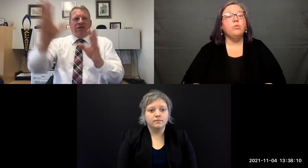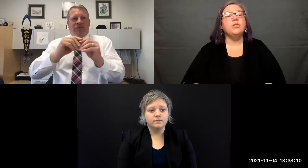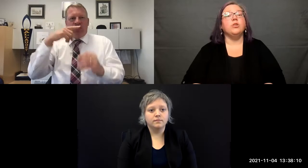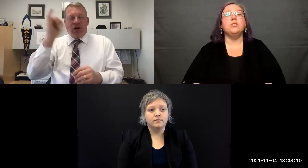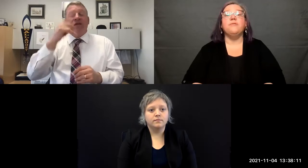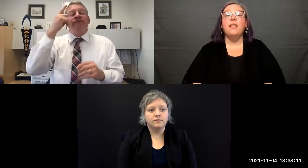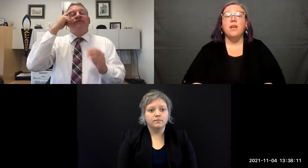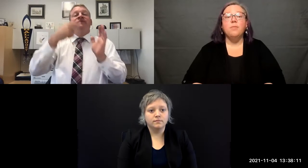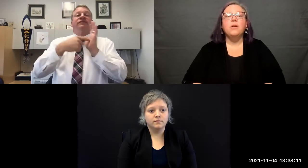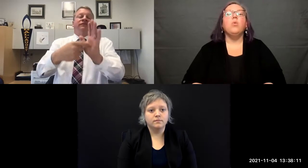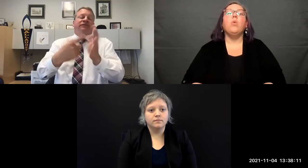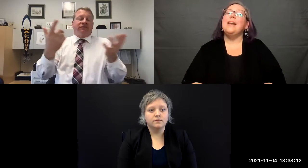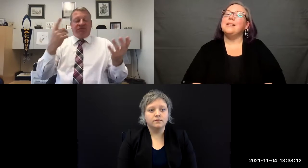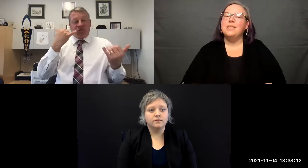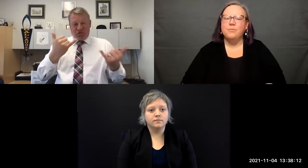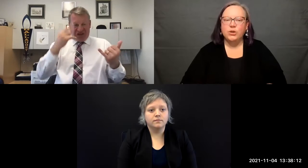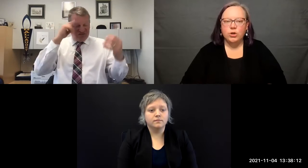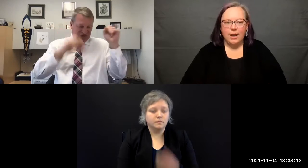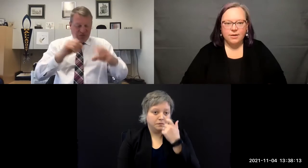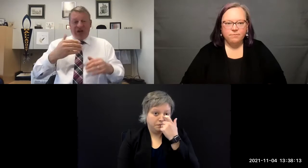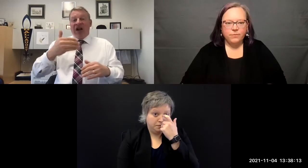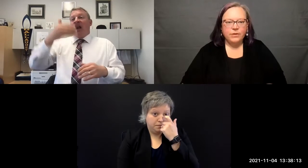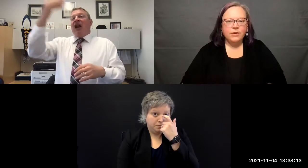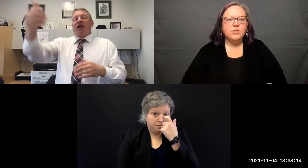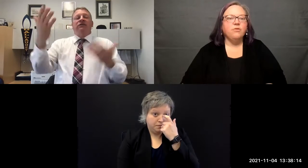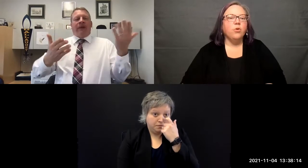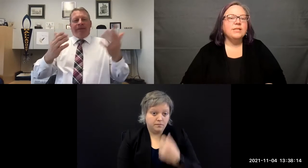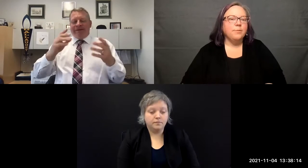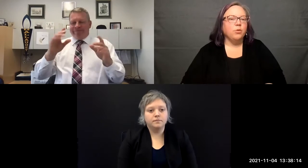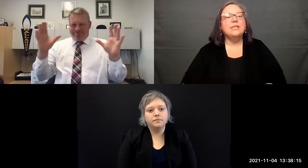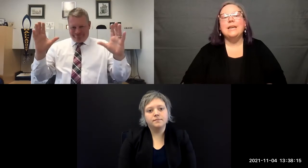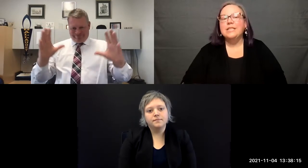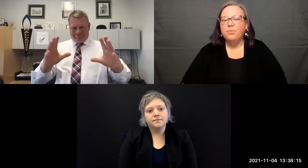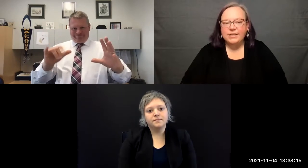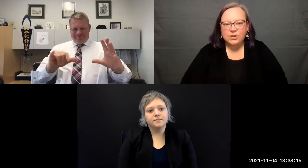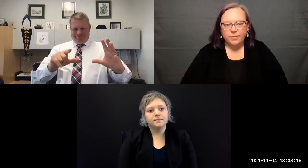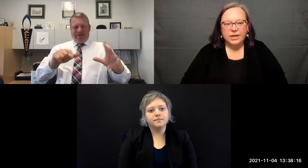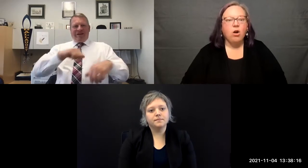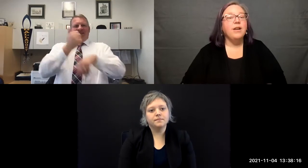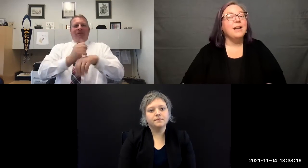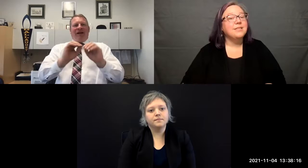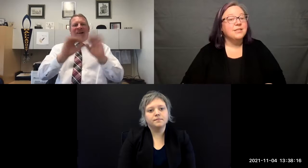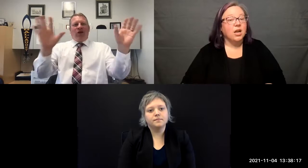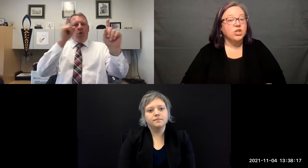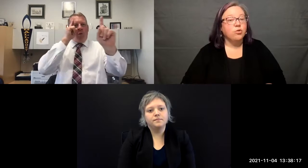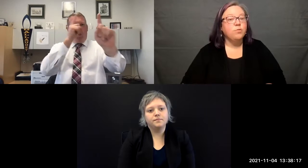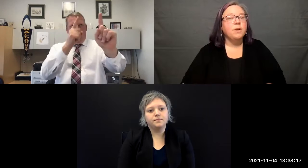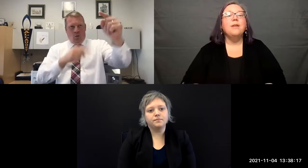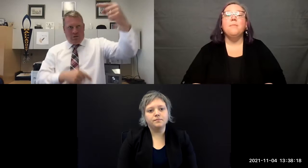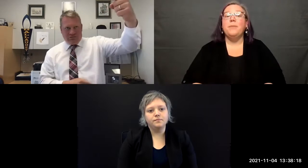start to develop what next steps look like. So for example, today is brainstorming. Our next discussion group may be